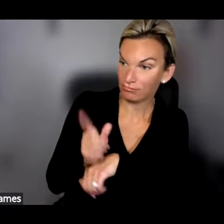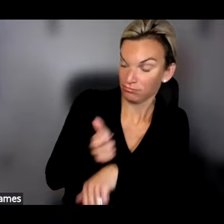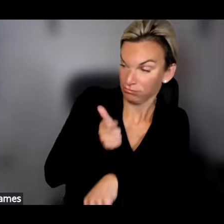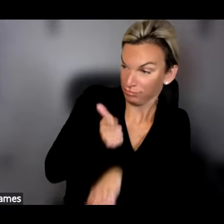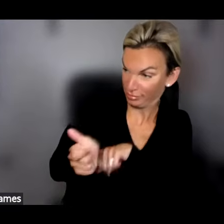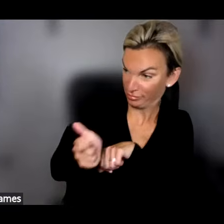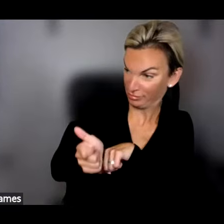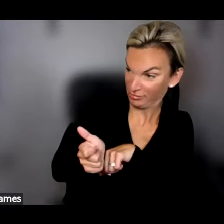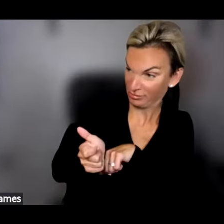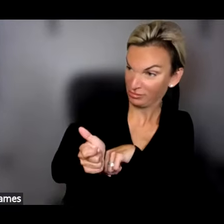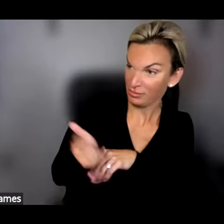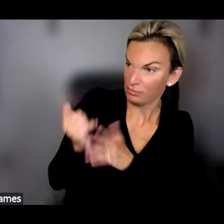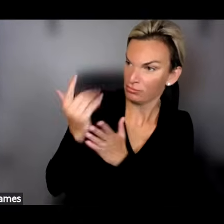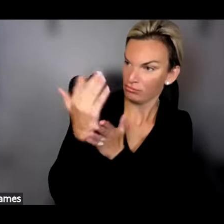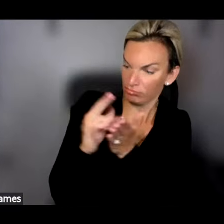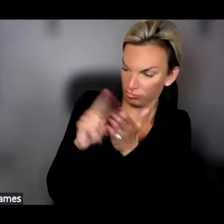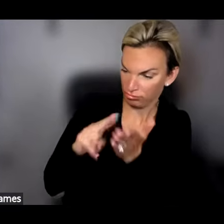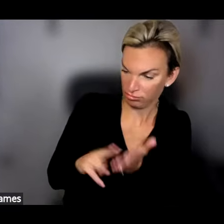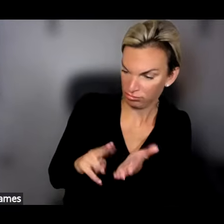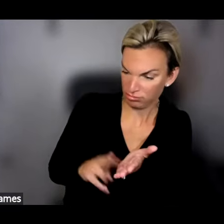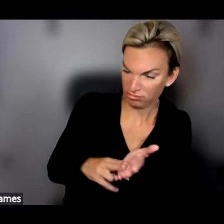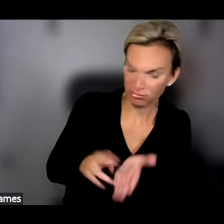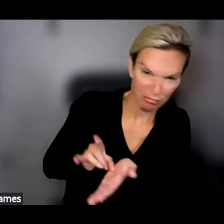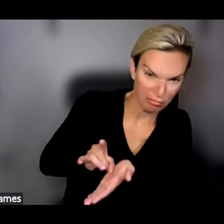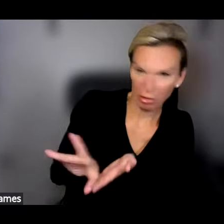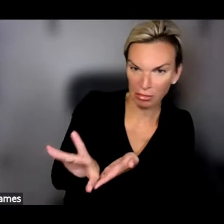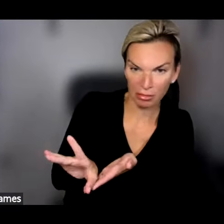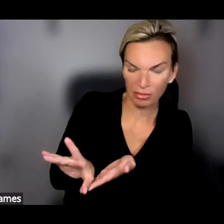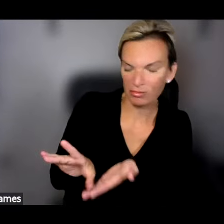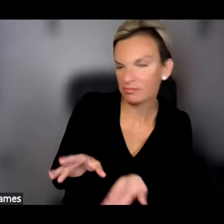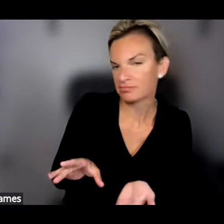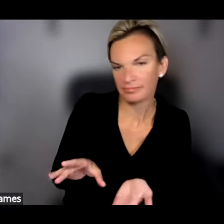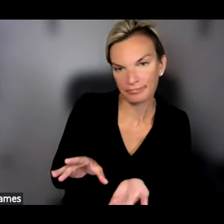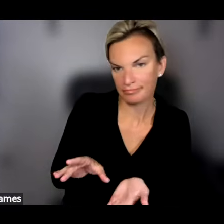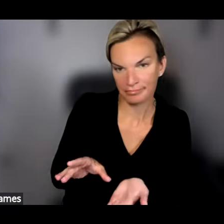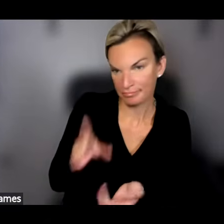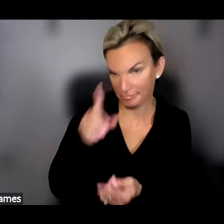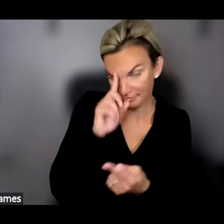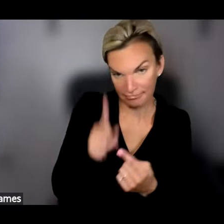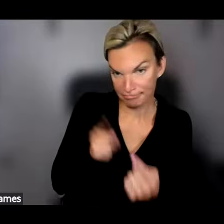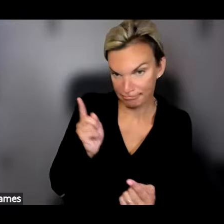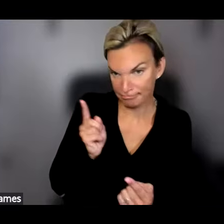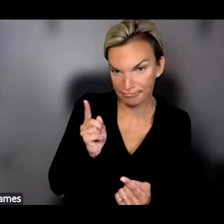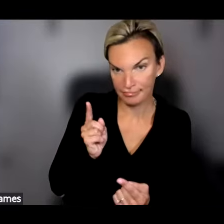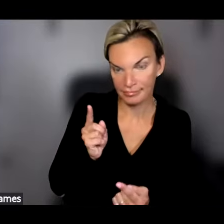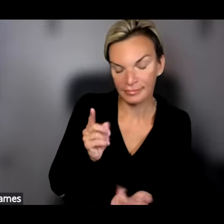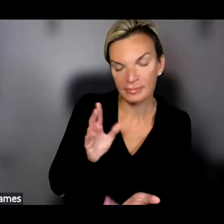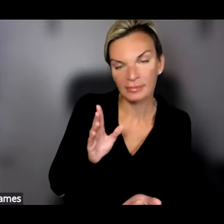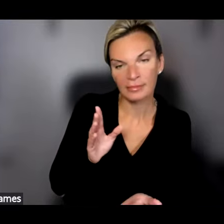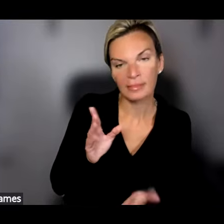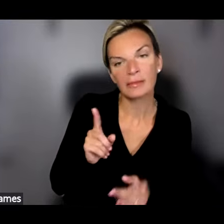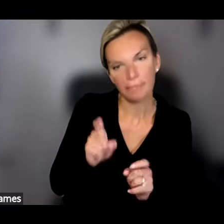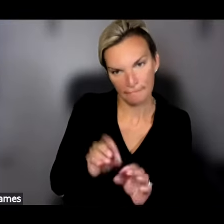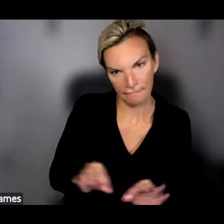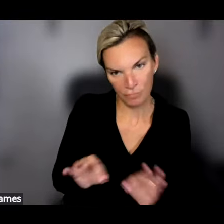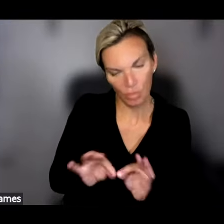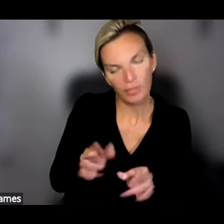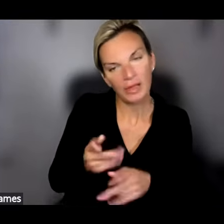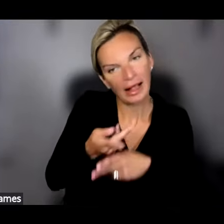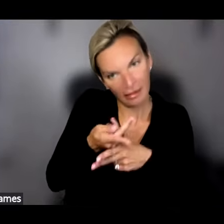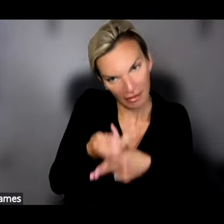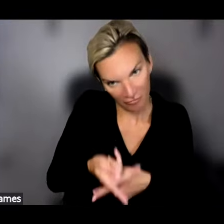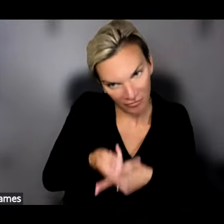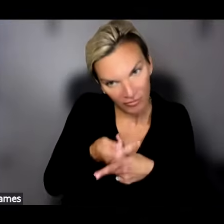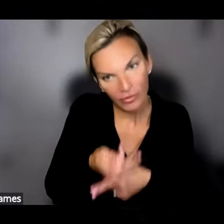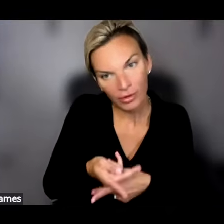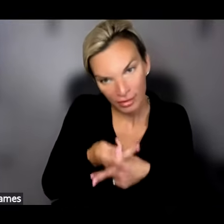be rejected. We do want people to be careful. We certainly have seen instances